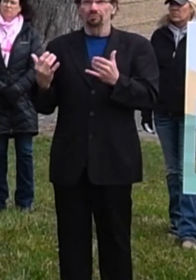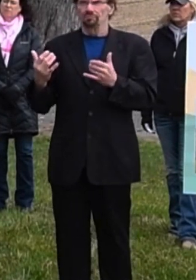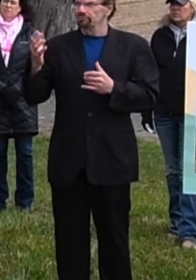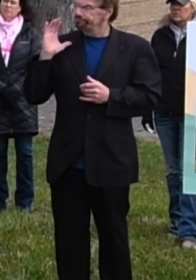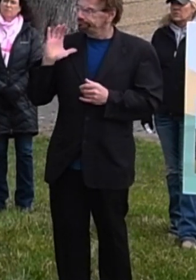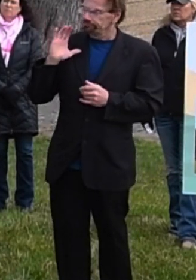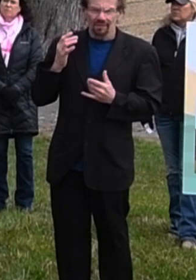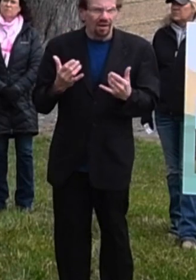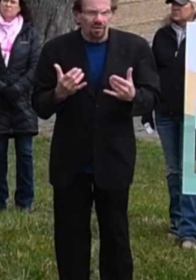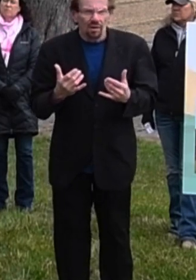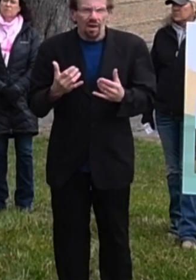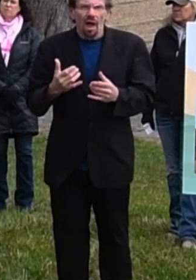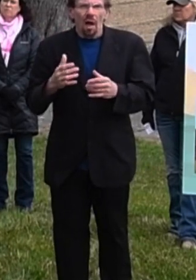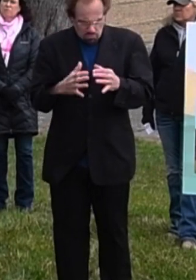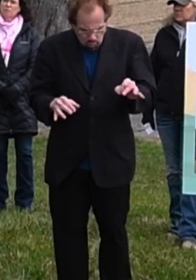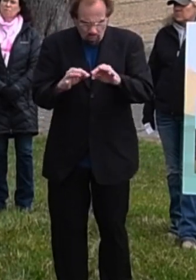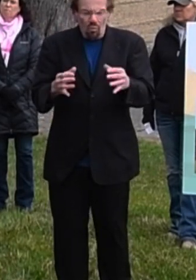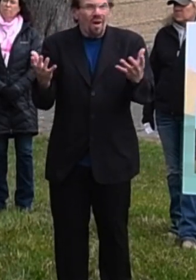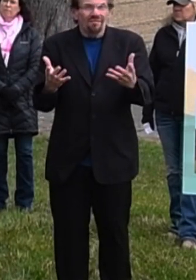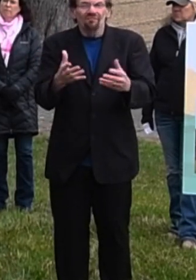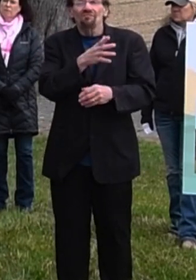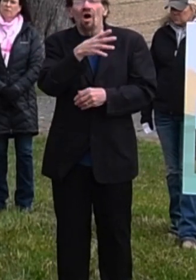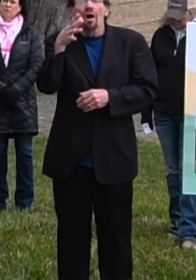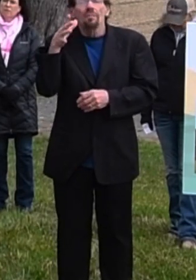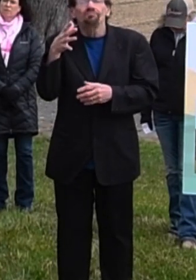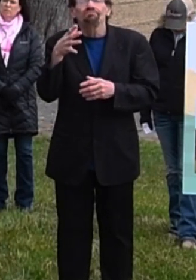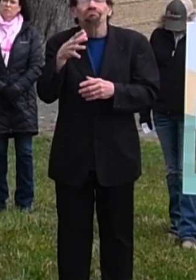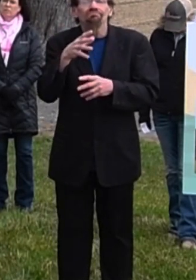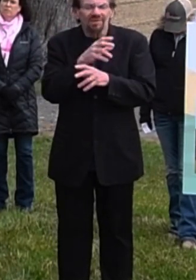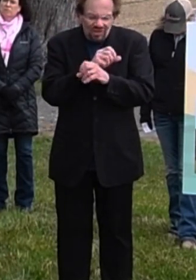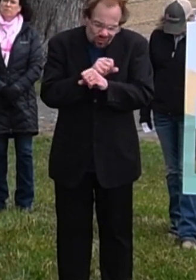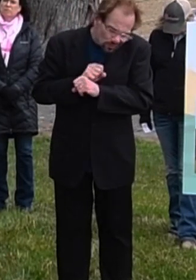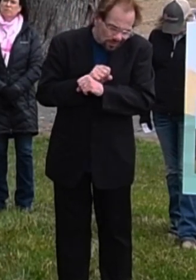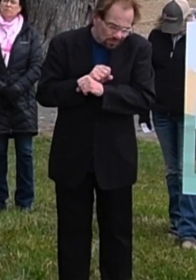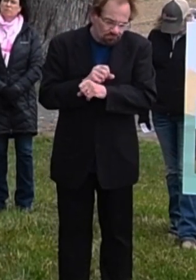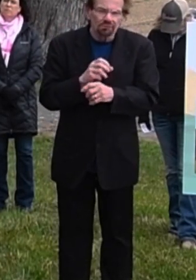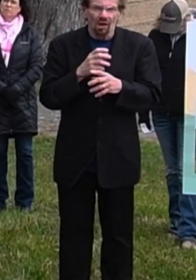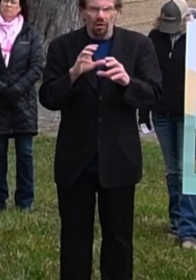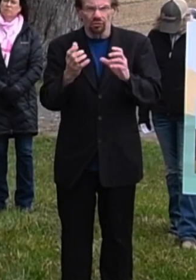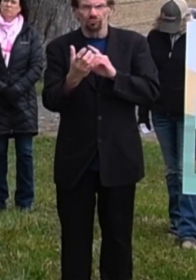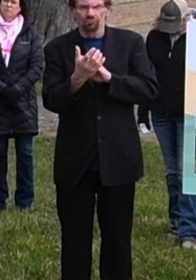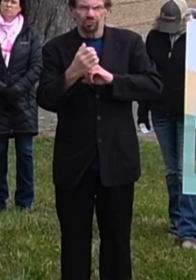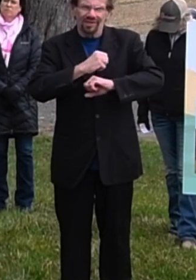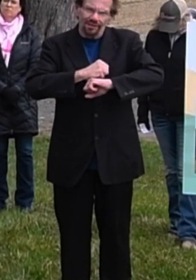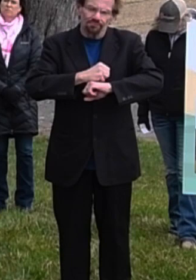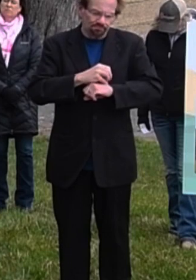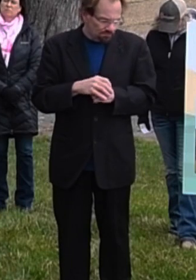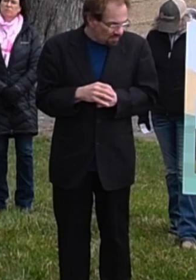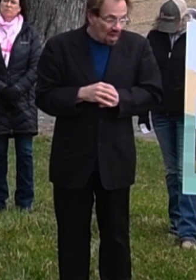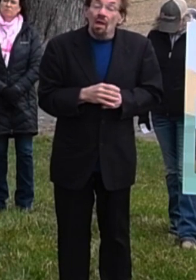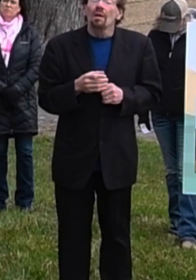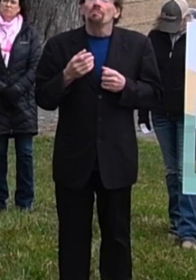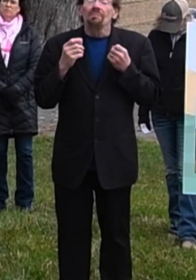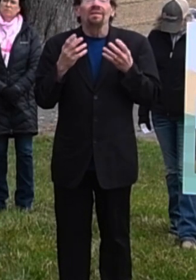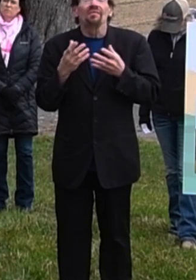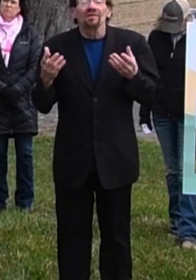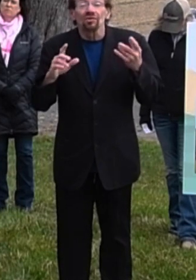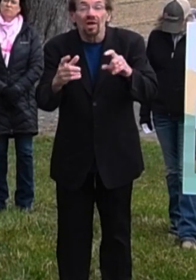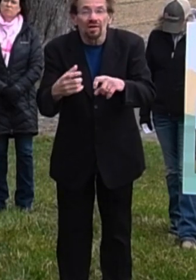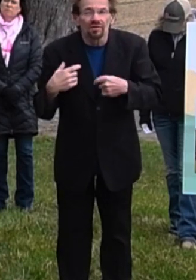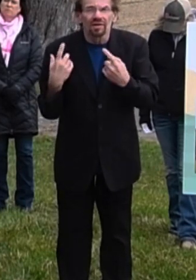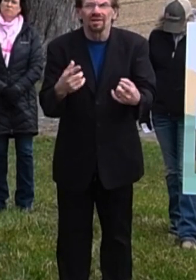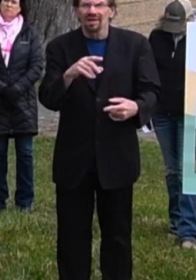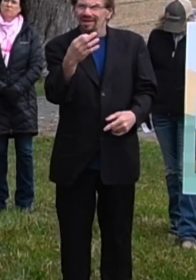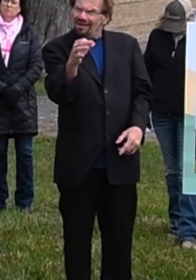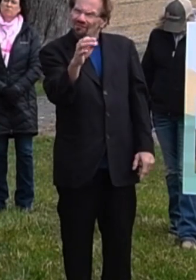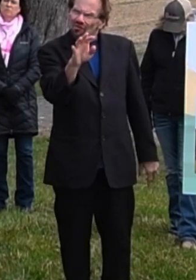security interest than agriculture. And farmers provided food security for our nation and people around the world. While many things have changed since 1945, some